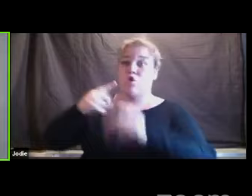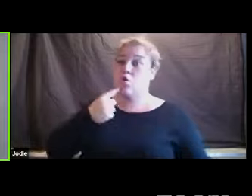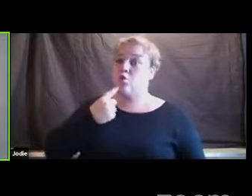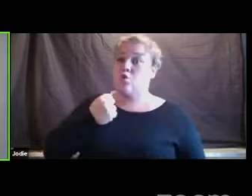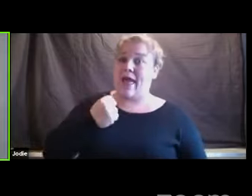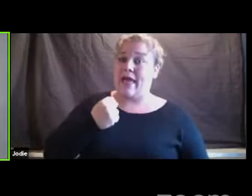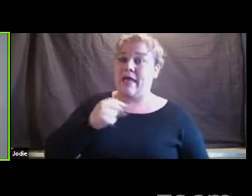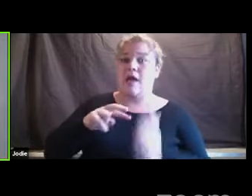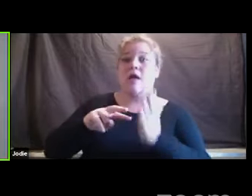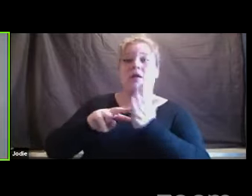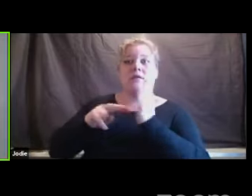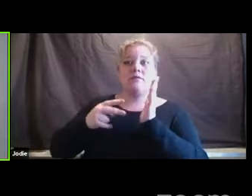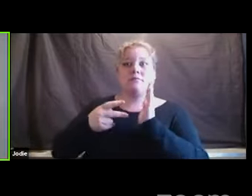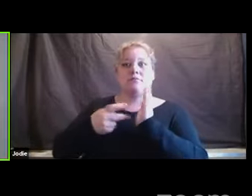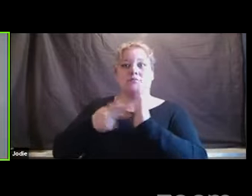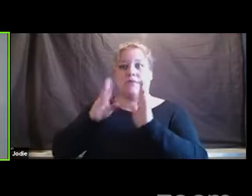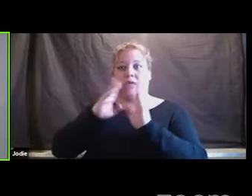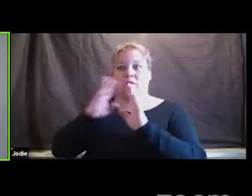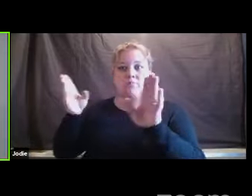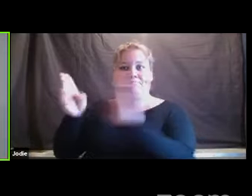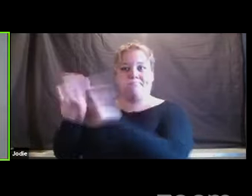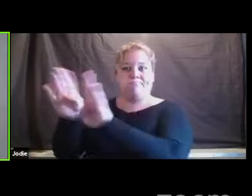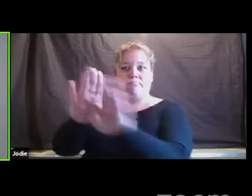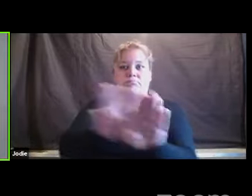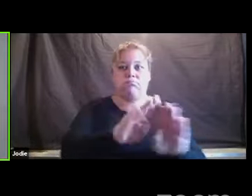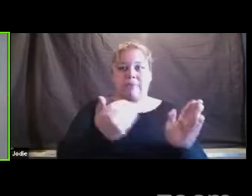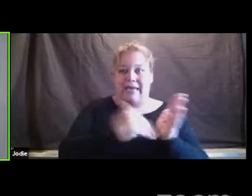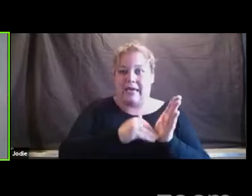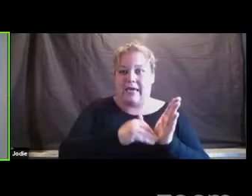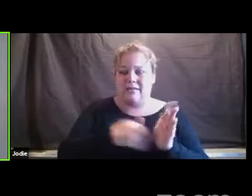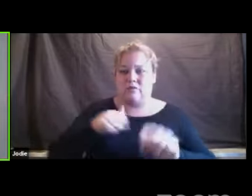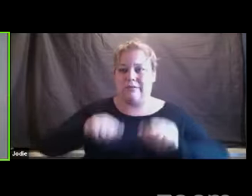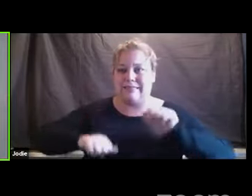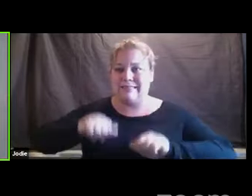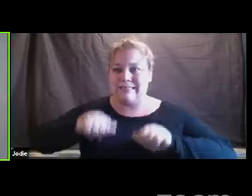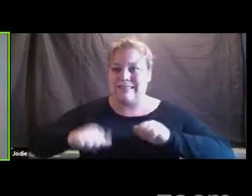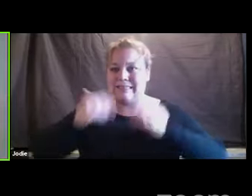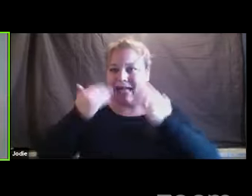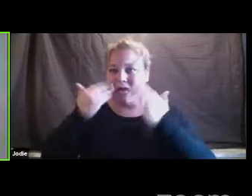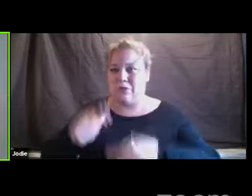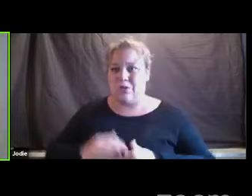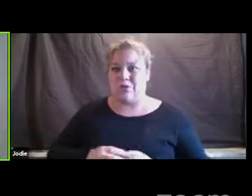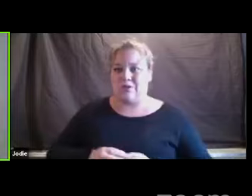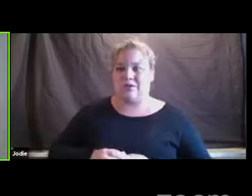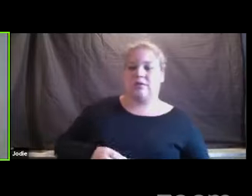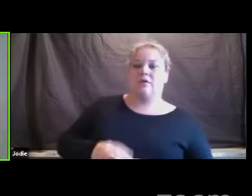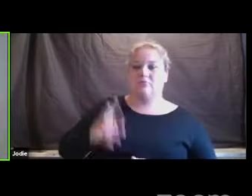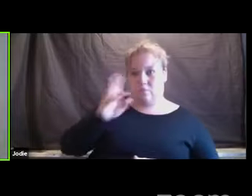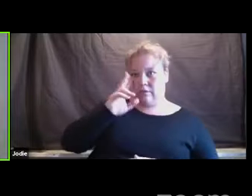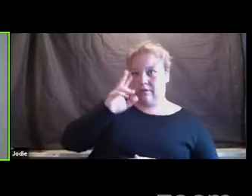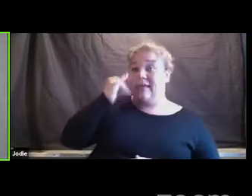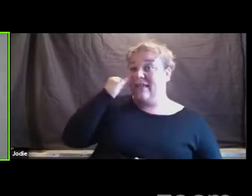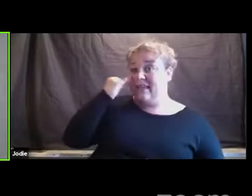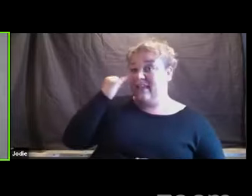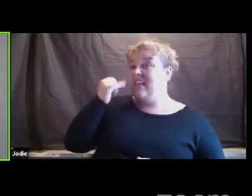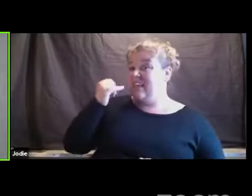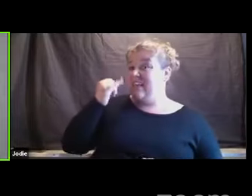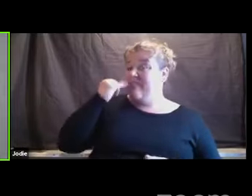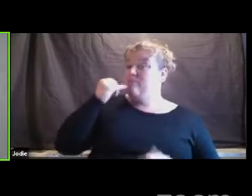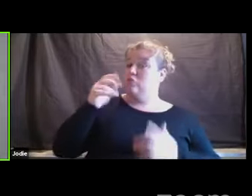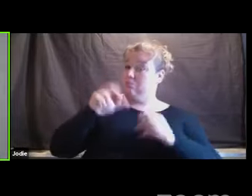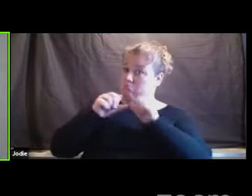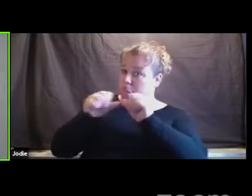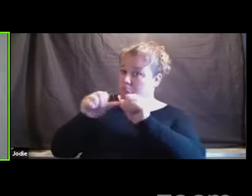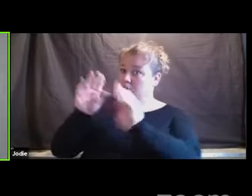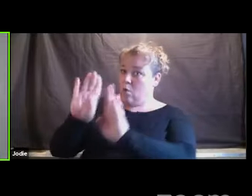that businesses will do that. So I think that brings with it a certain level of risk that we need to be aware of in